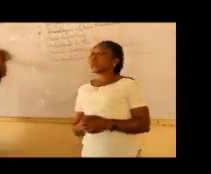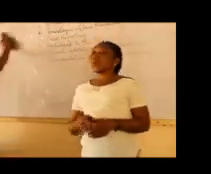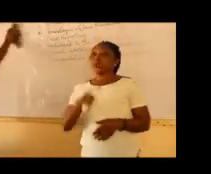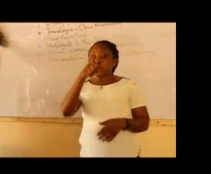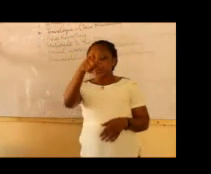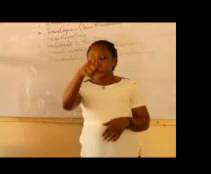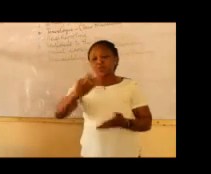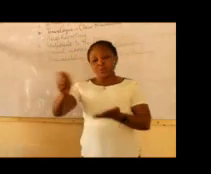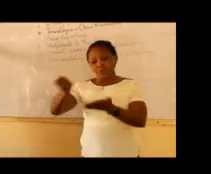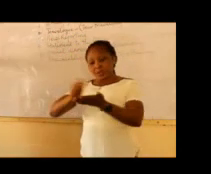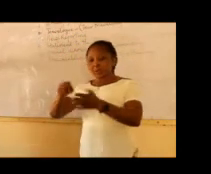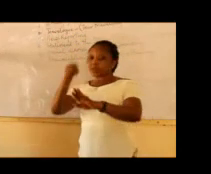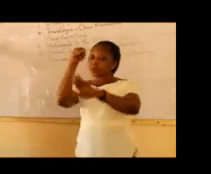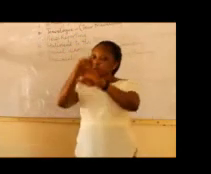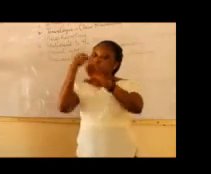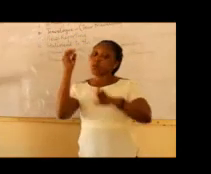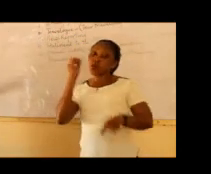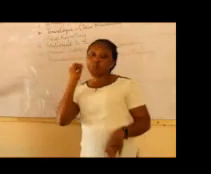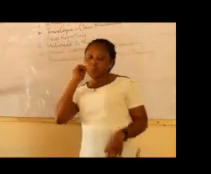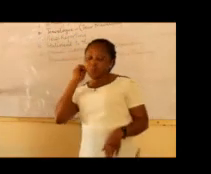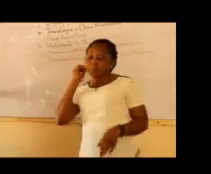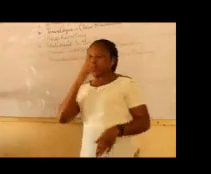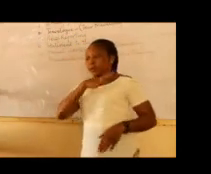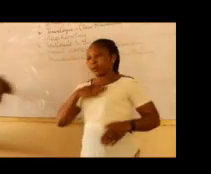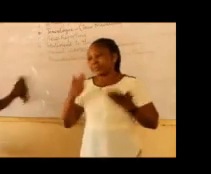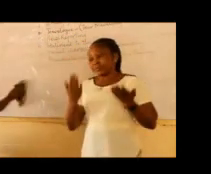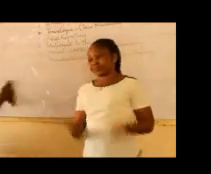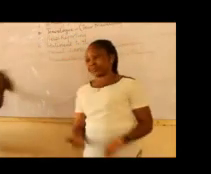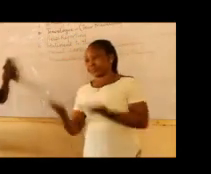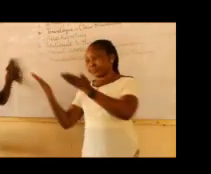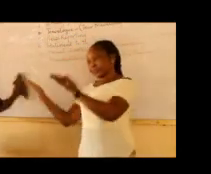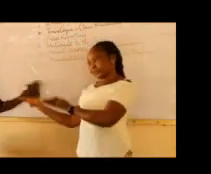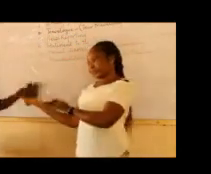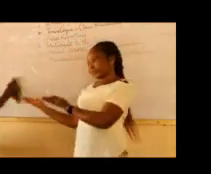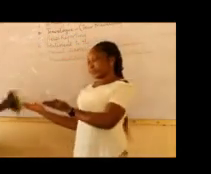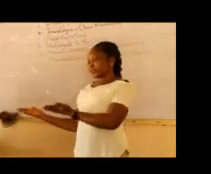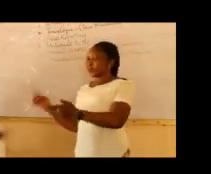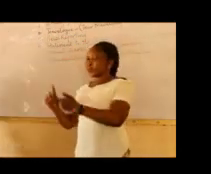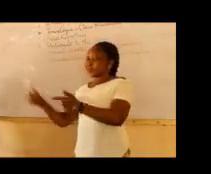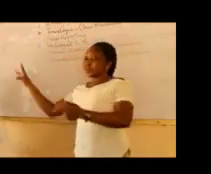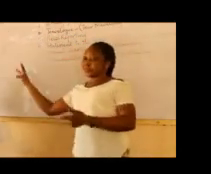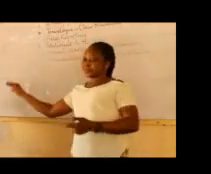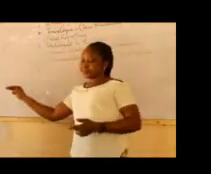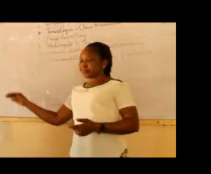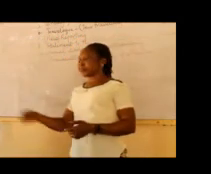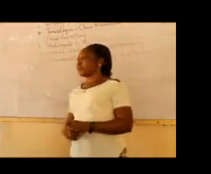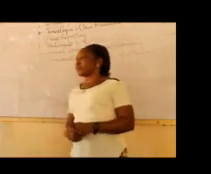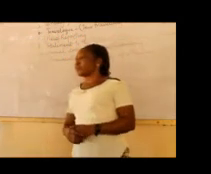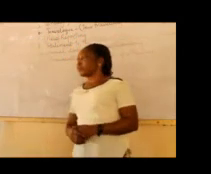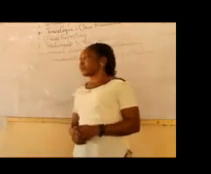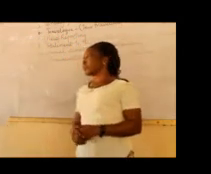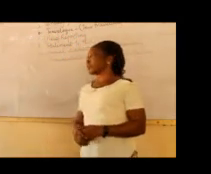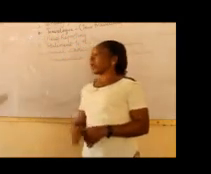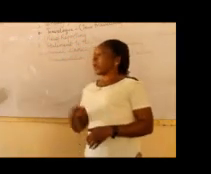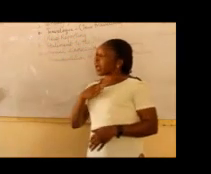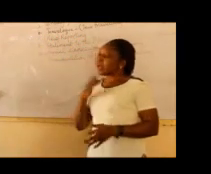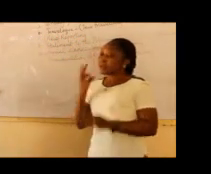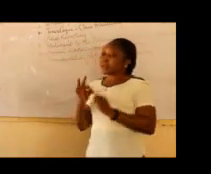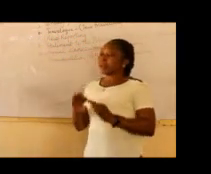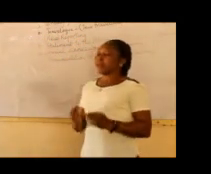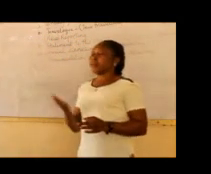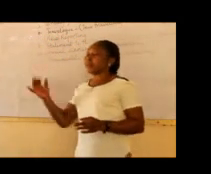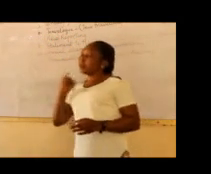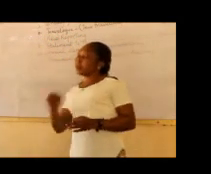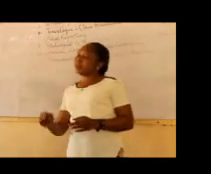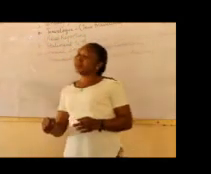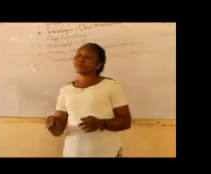we'll look into it, and make some corrections.